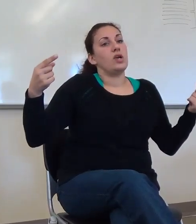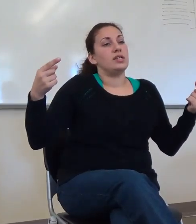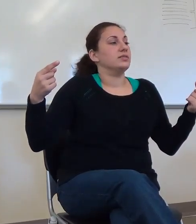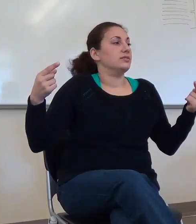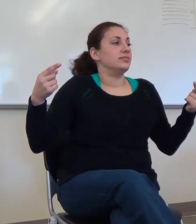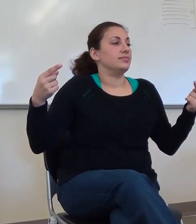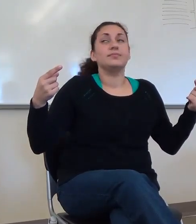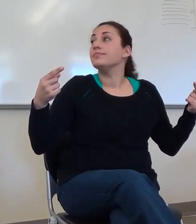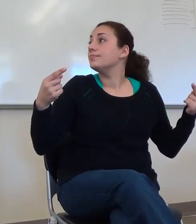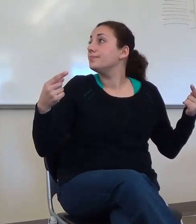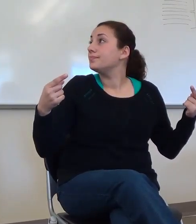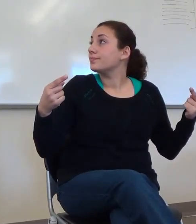transition.